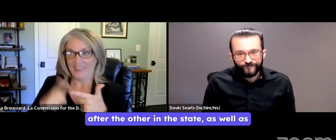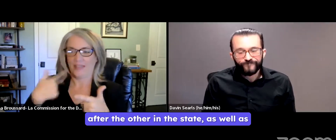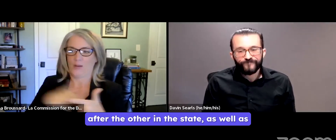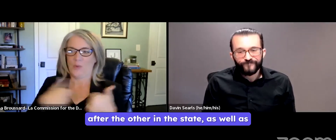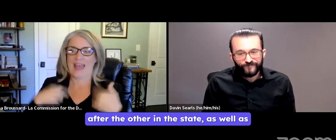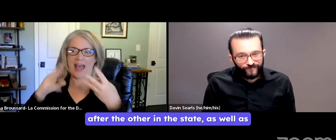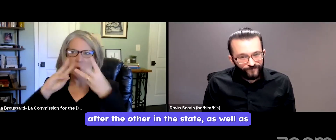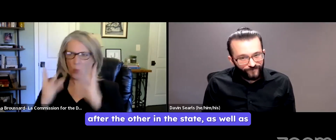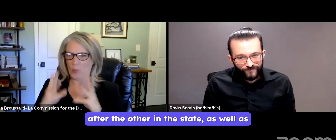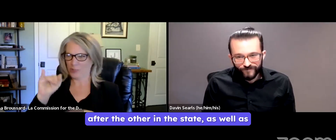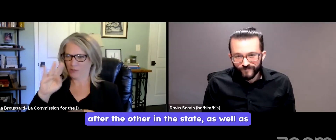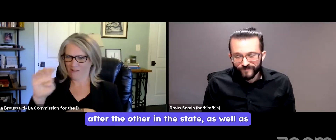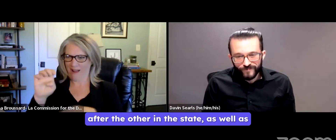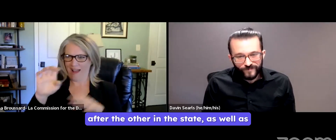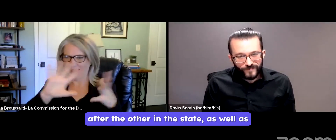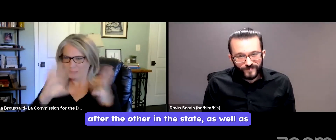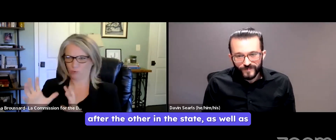state, as well as